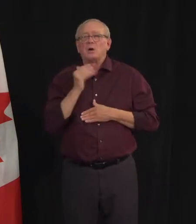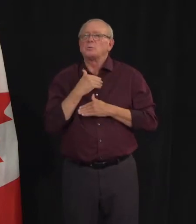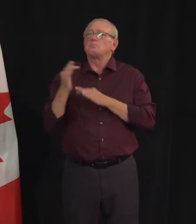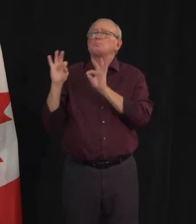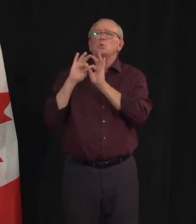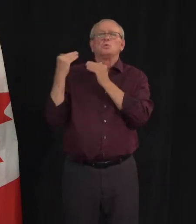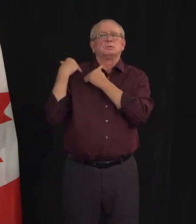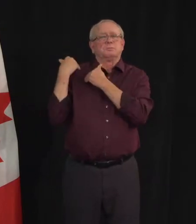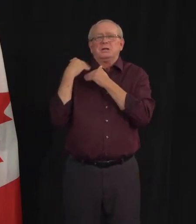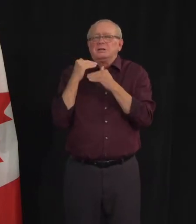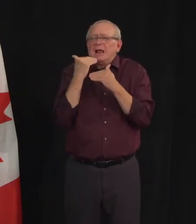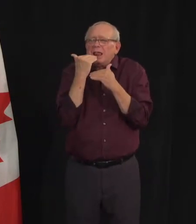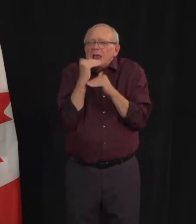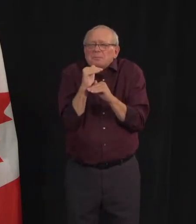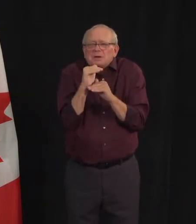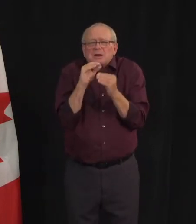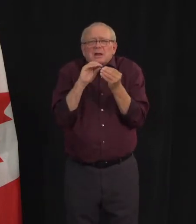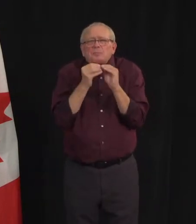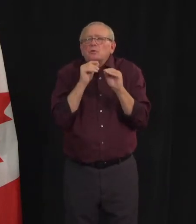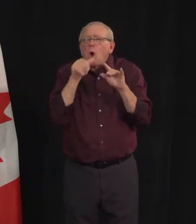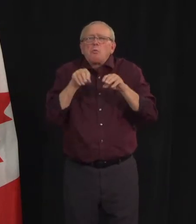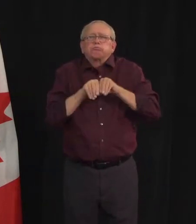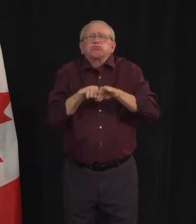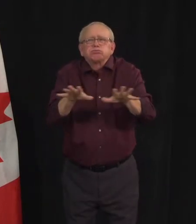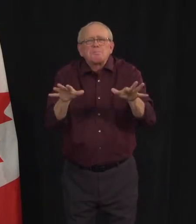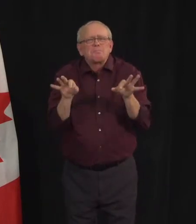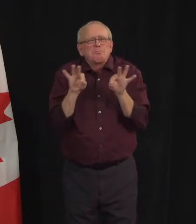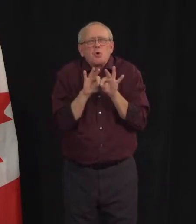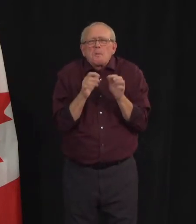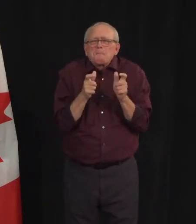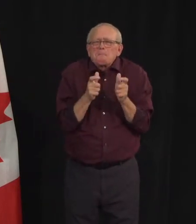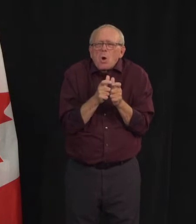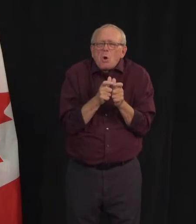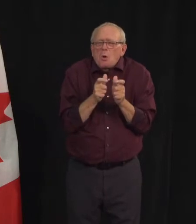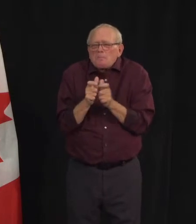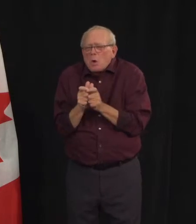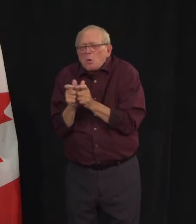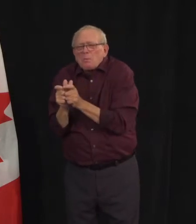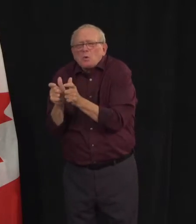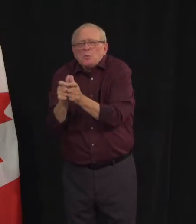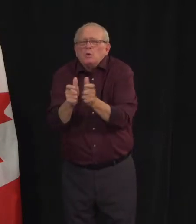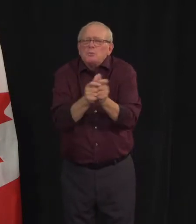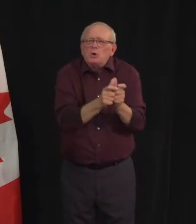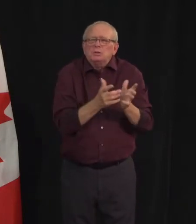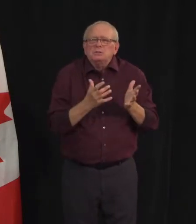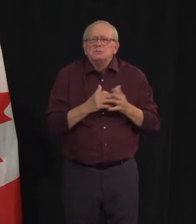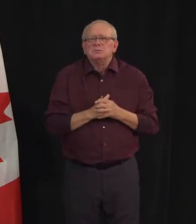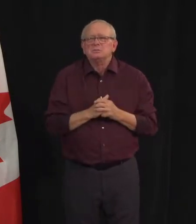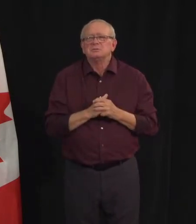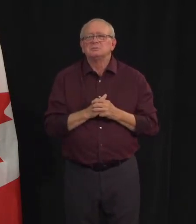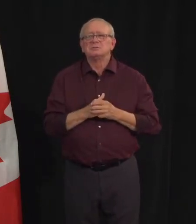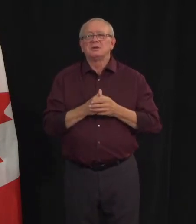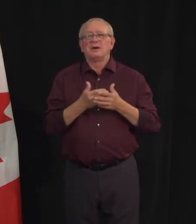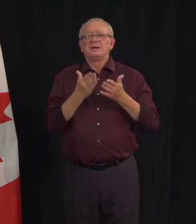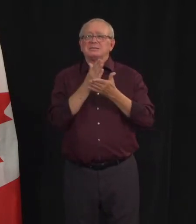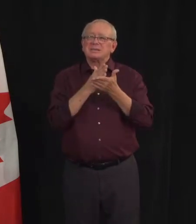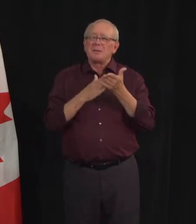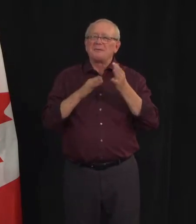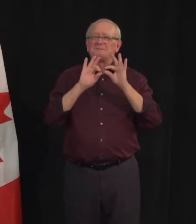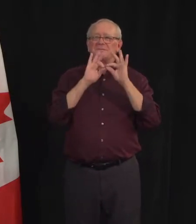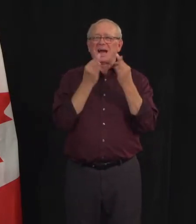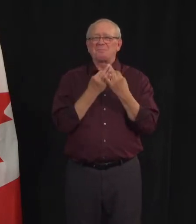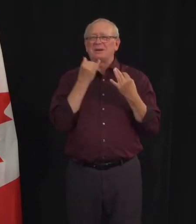prevent onward spread of these sporadic cases. There are families for whom the risk of a sporadic infection